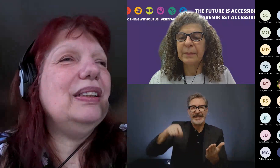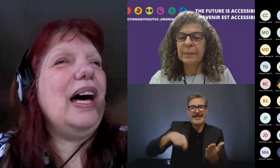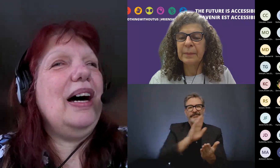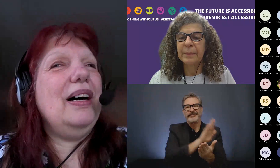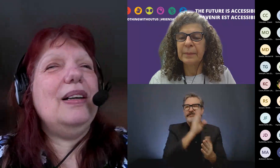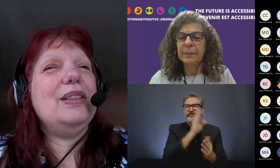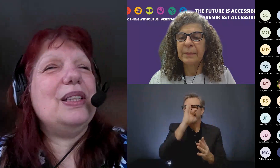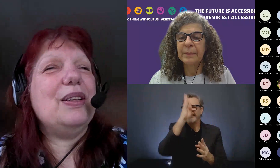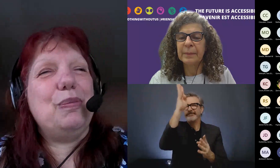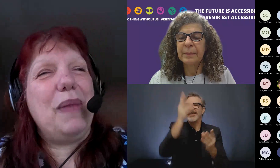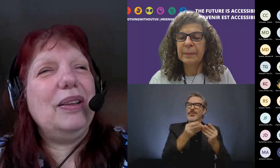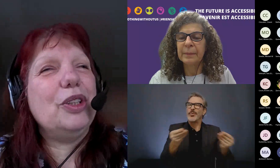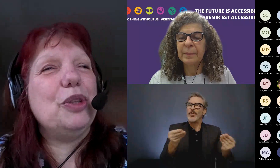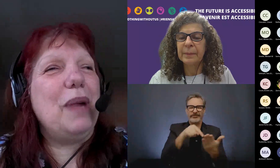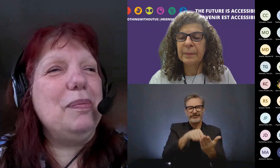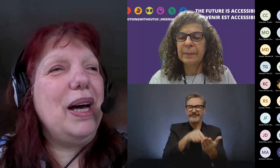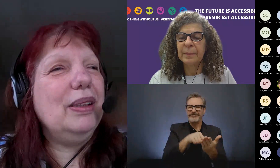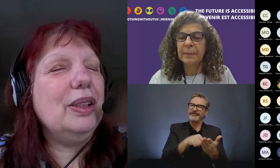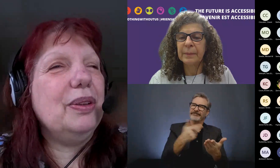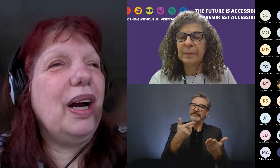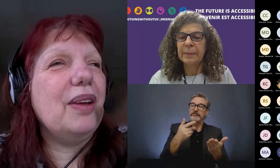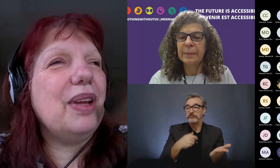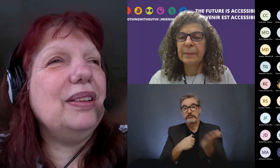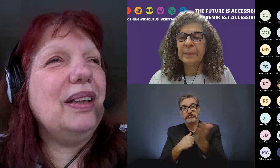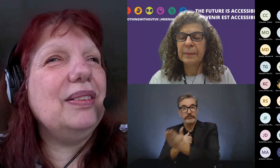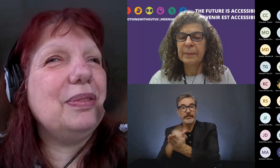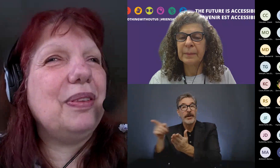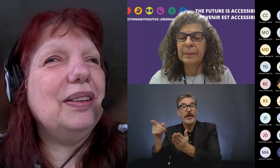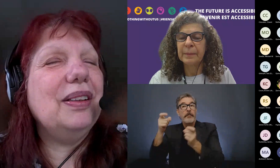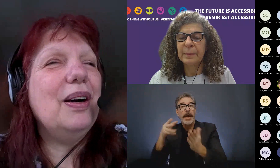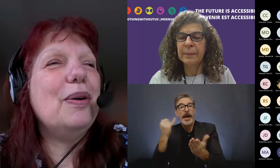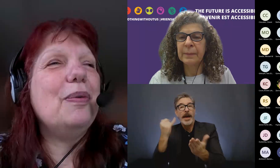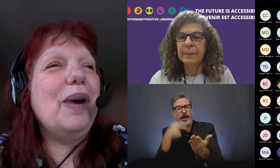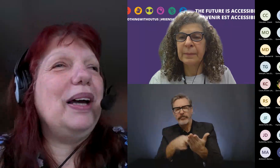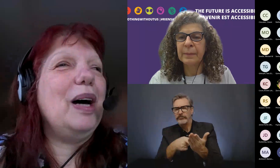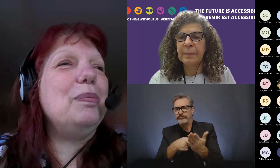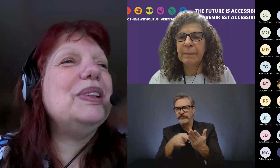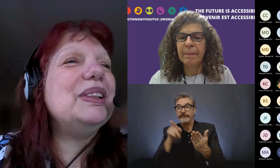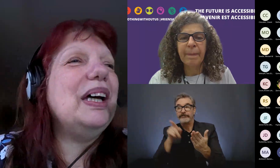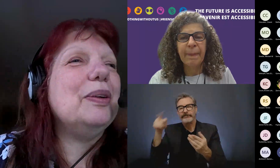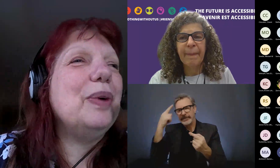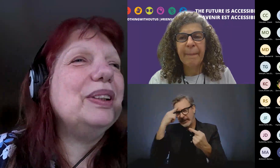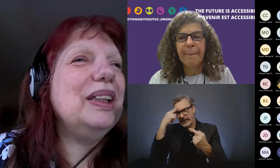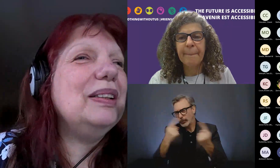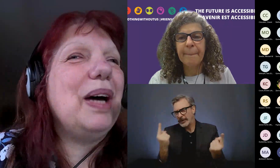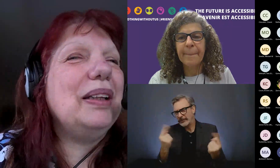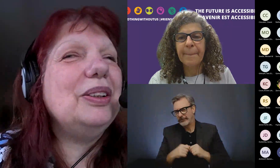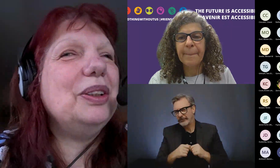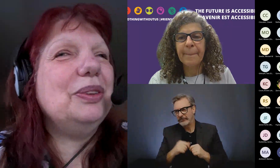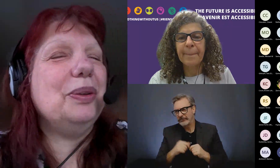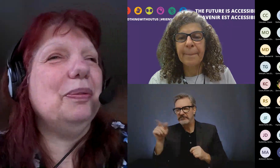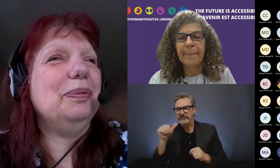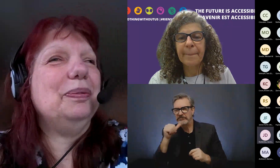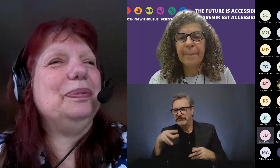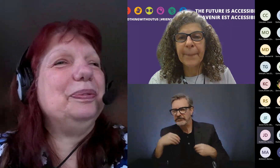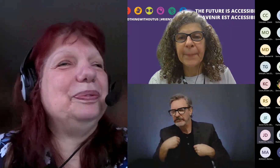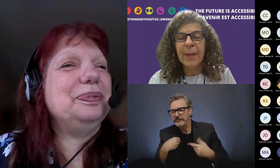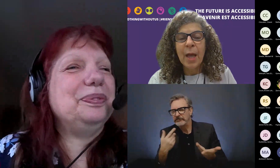solutions that my manager has identified? What happens then? What can the manager